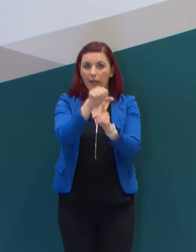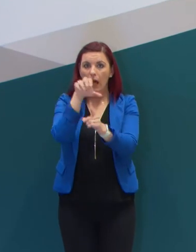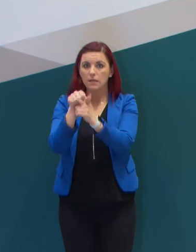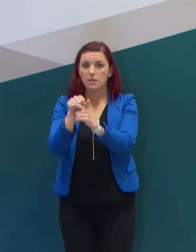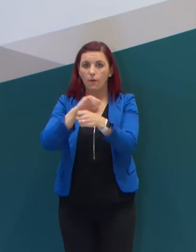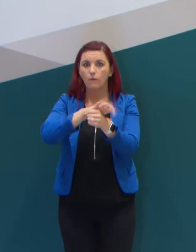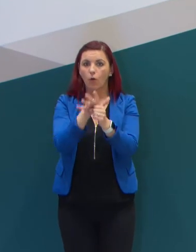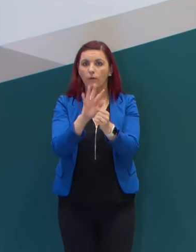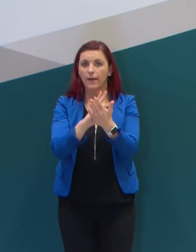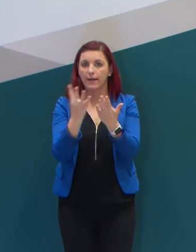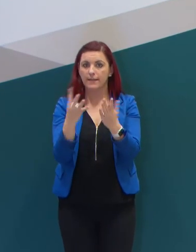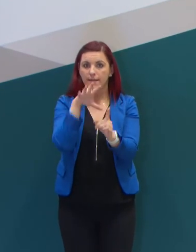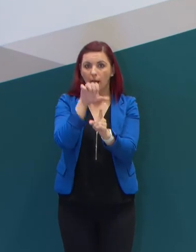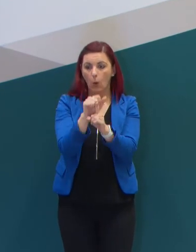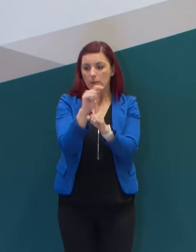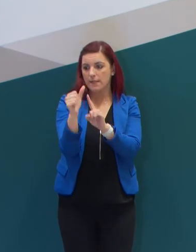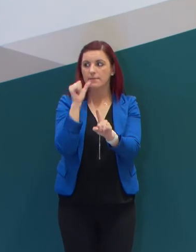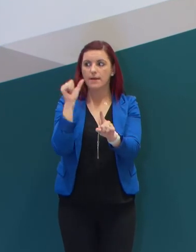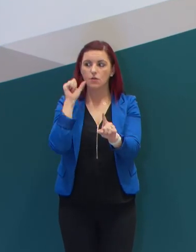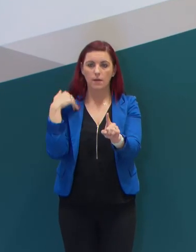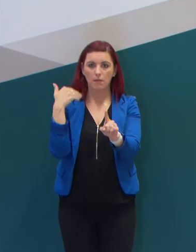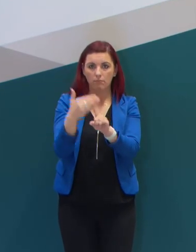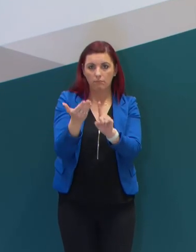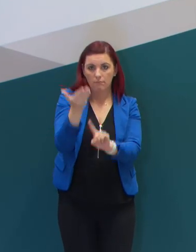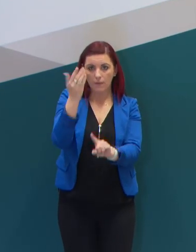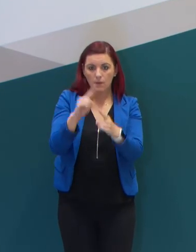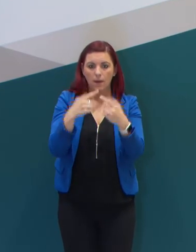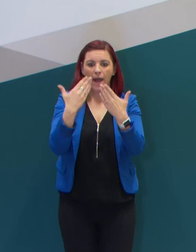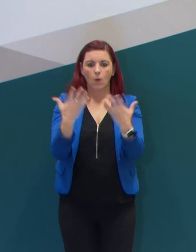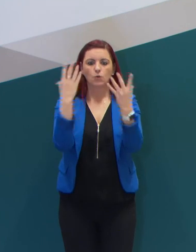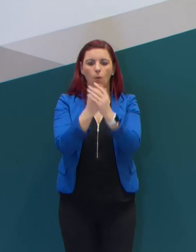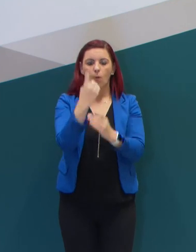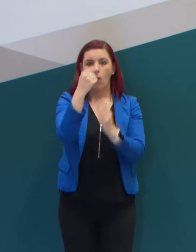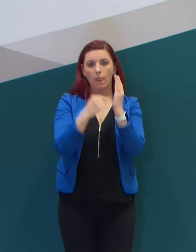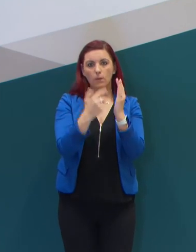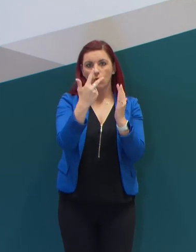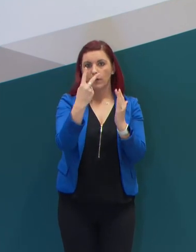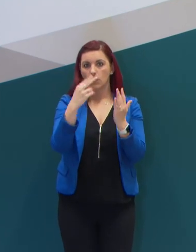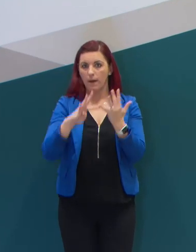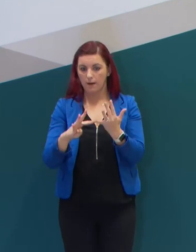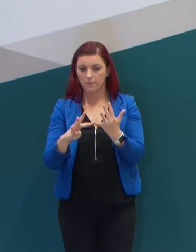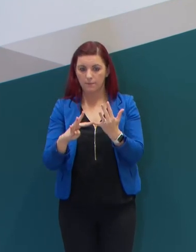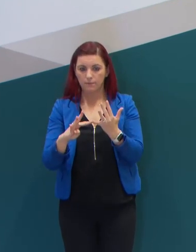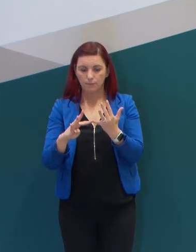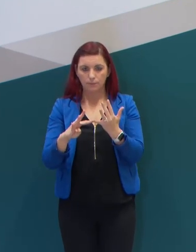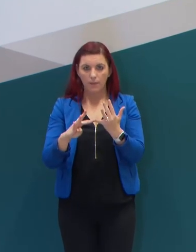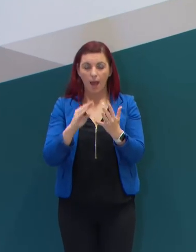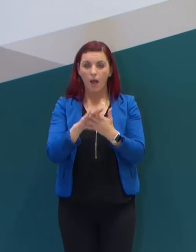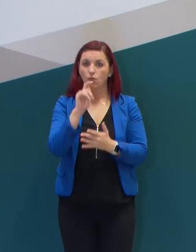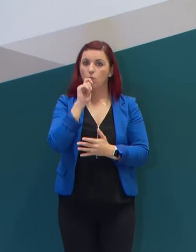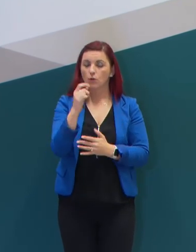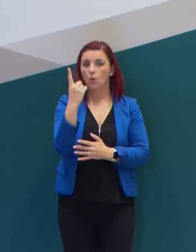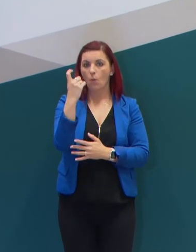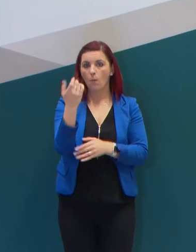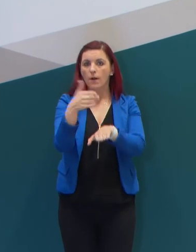Covid-19 diagnosed since yesterday, bringing the total to 1,329, reporting that there has been one